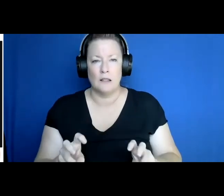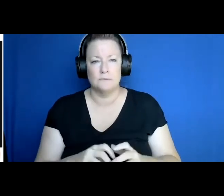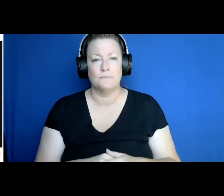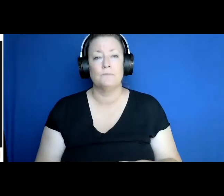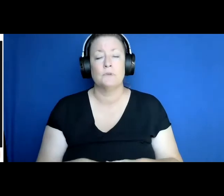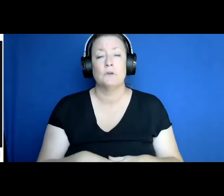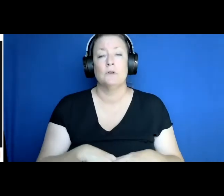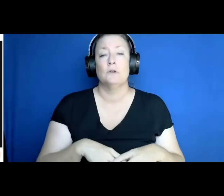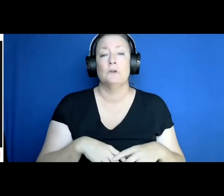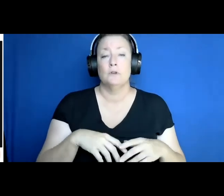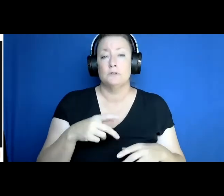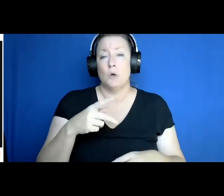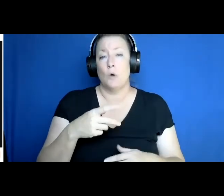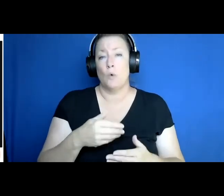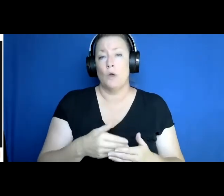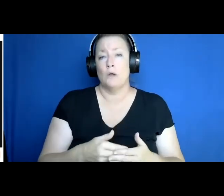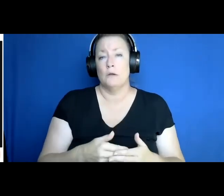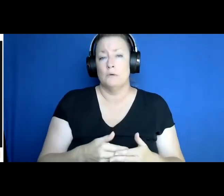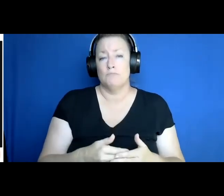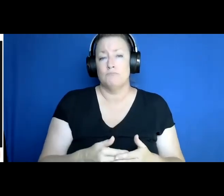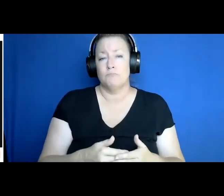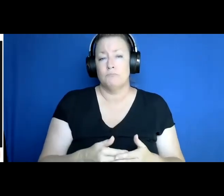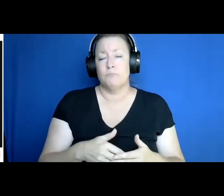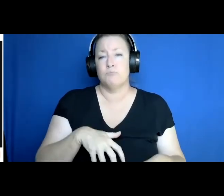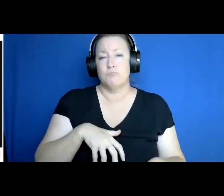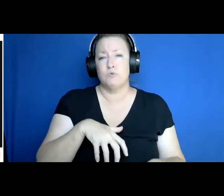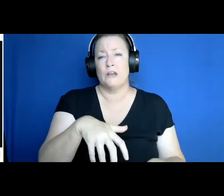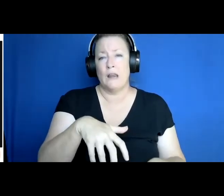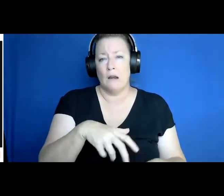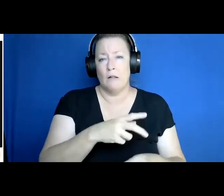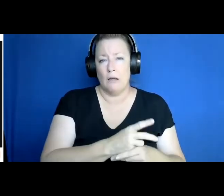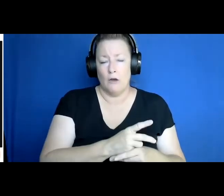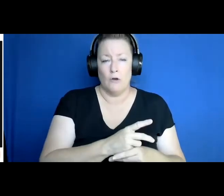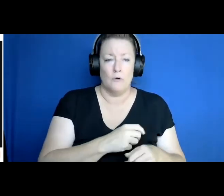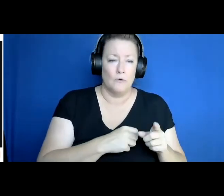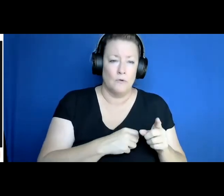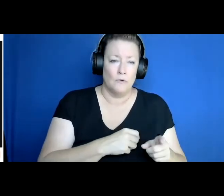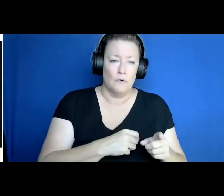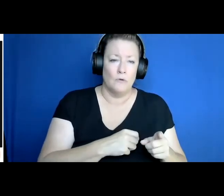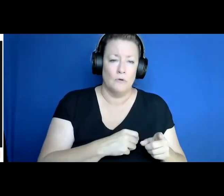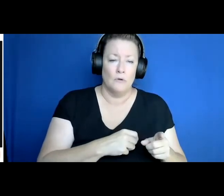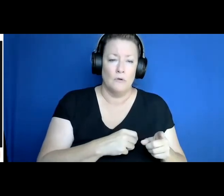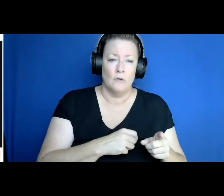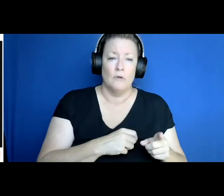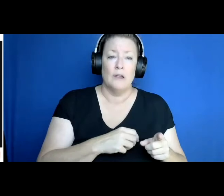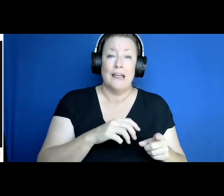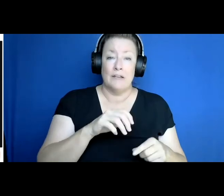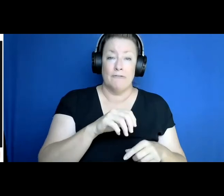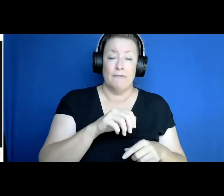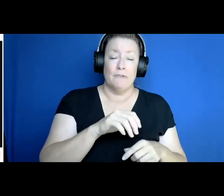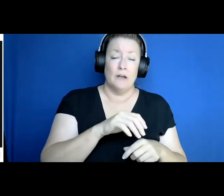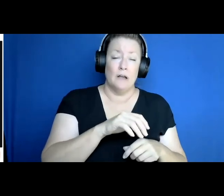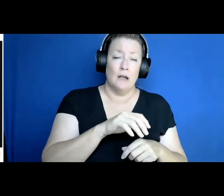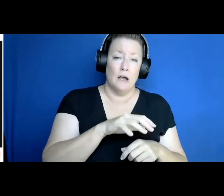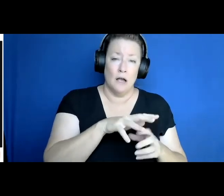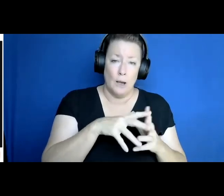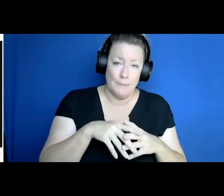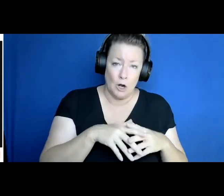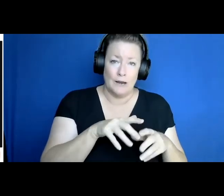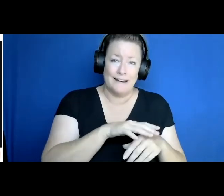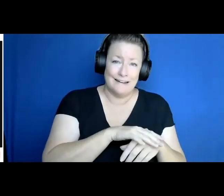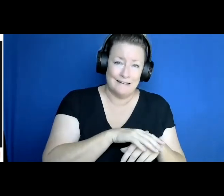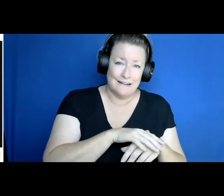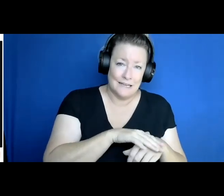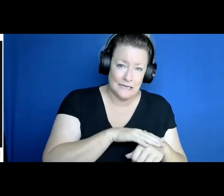at prenatal care specifically, or not receiving prenatal care, so if American Indian and Alaska Native women who